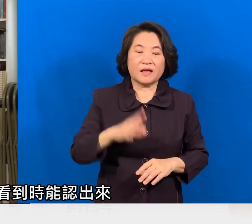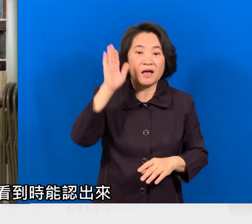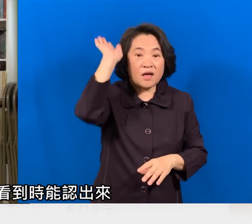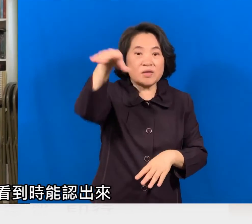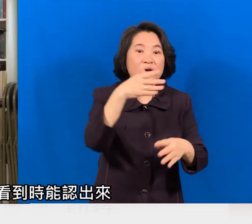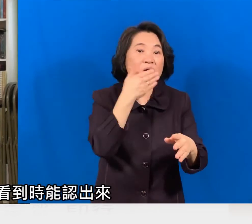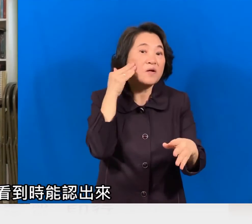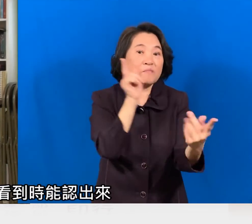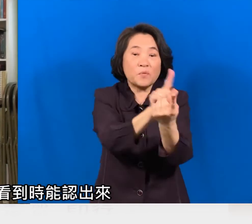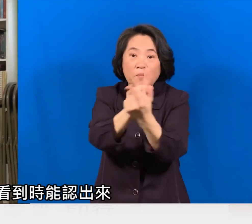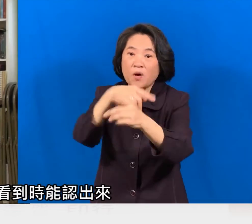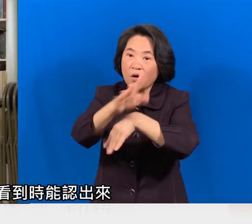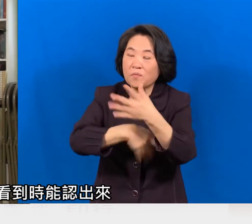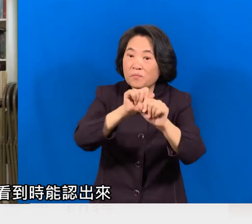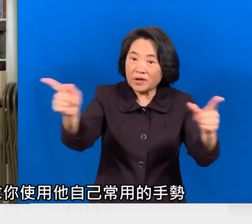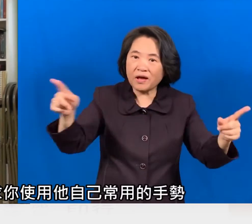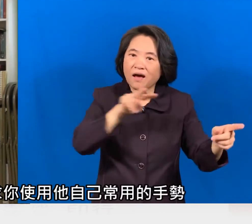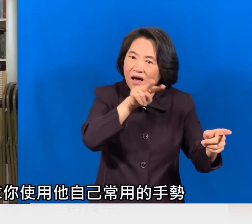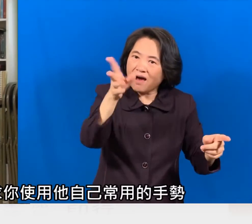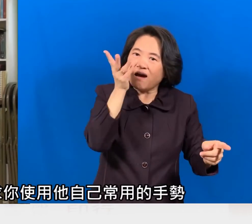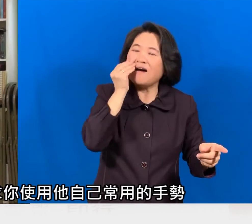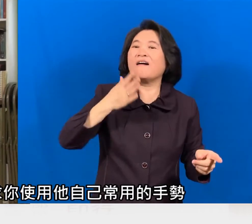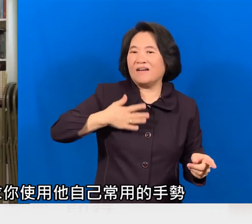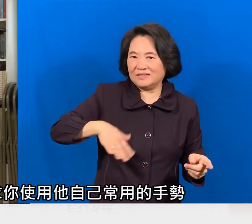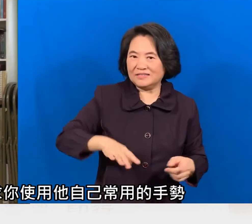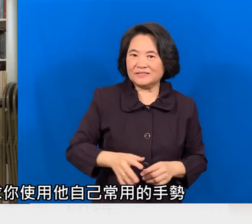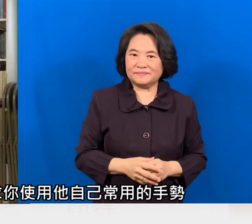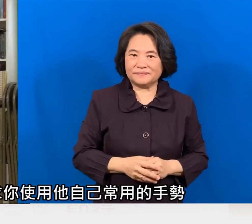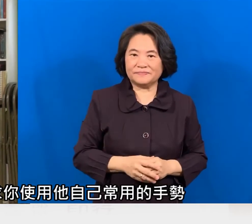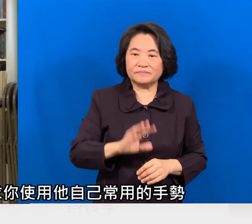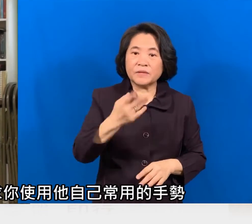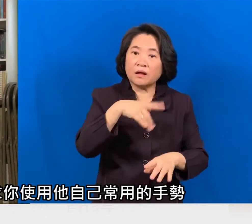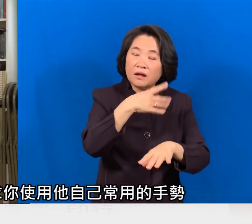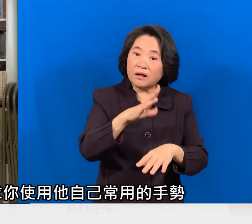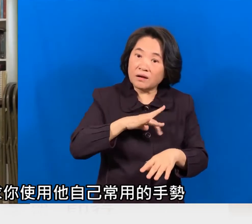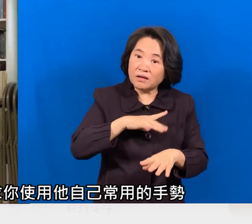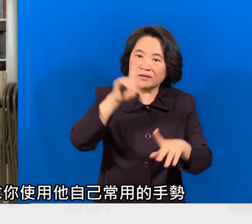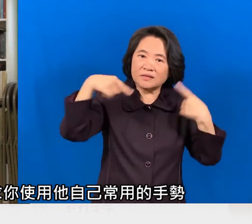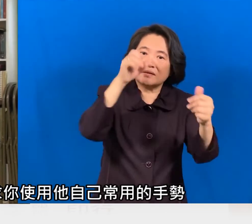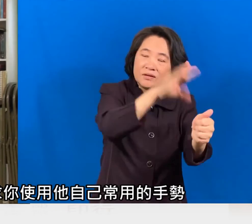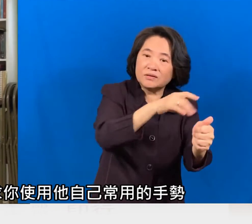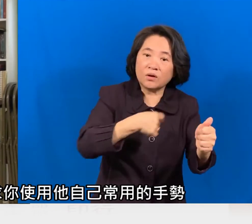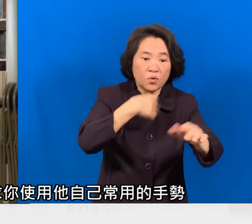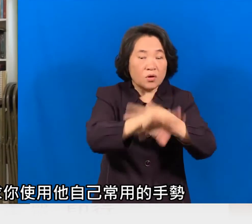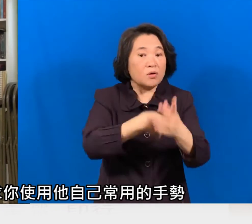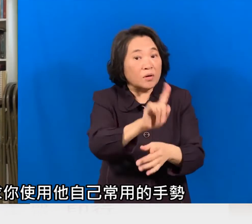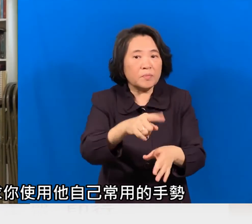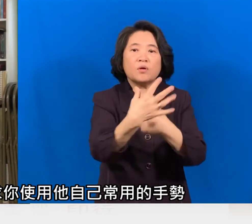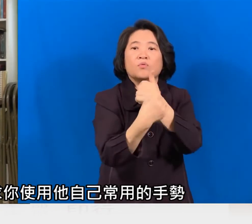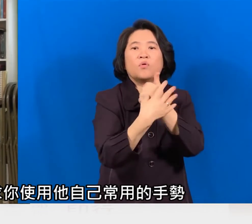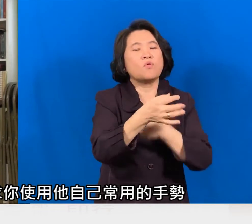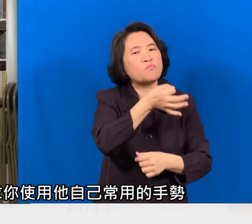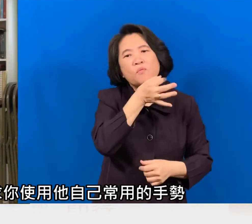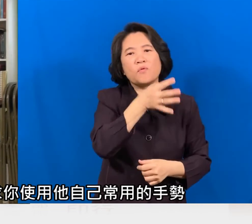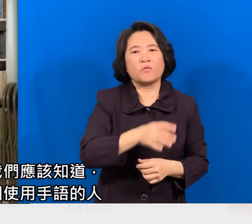will recognize them when you see them. But in general, your teacher will only require you to use those signs which he himself